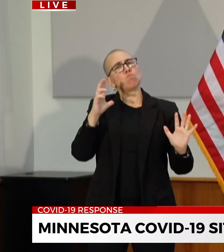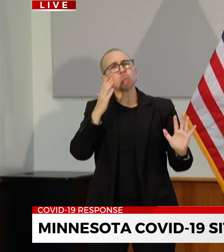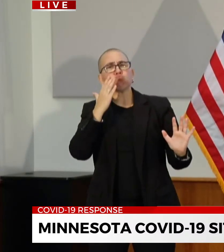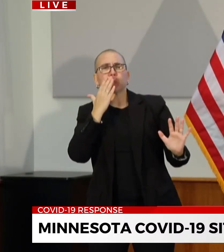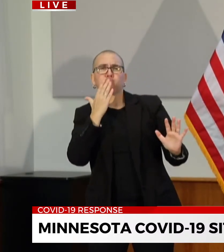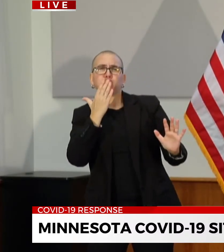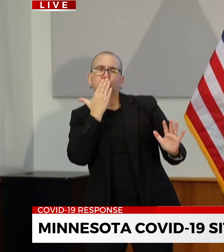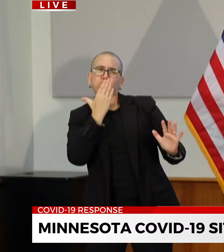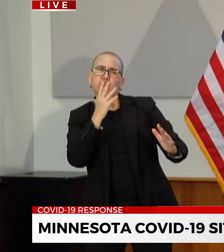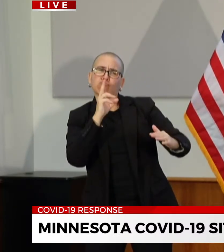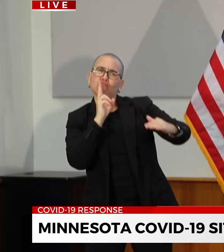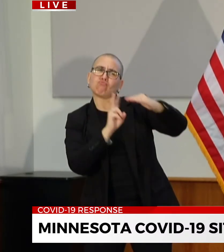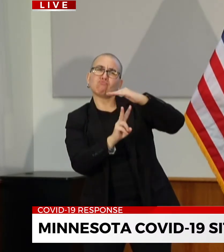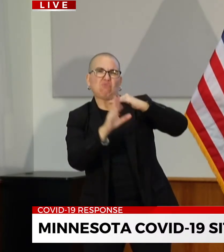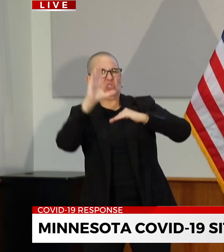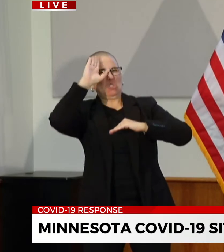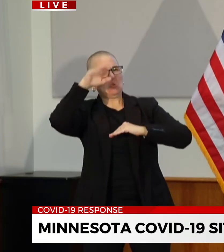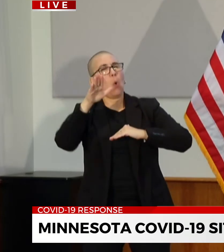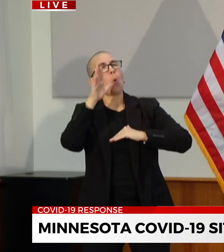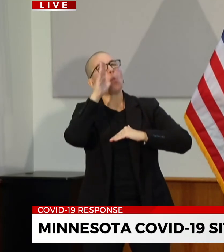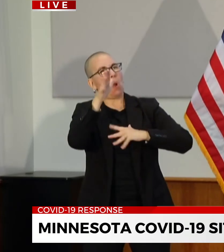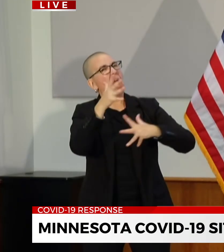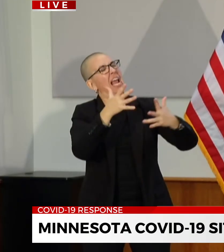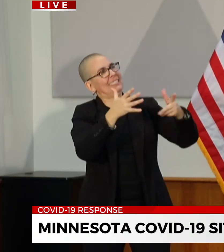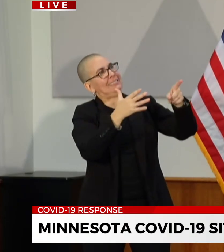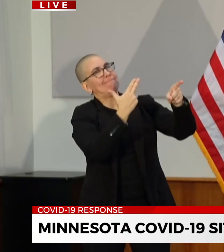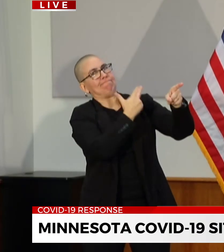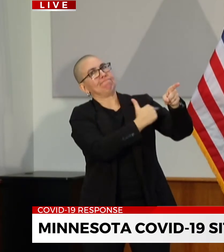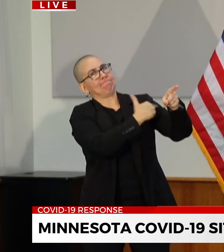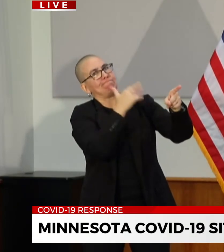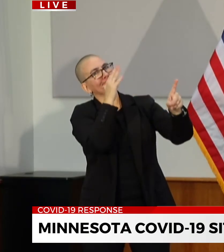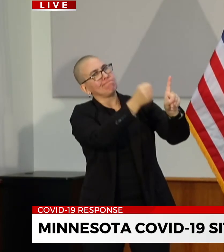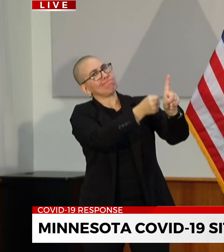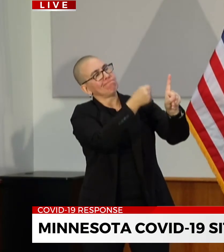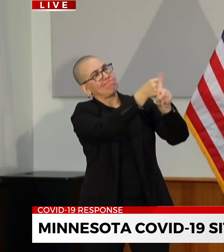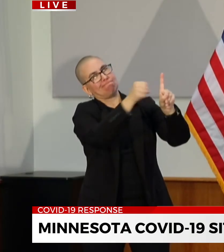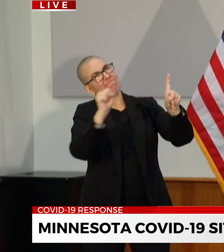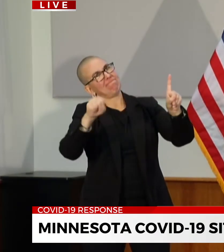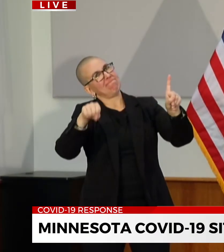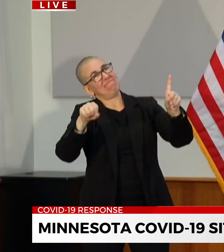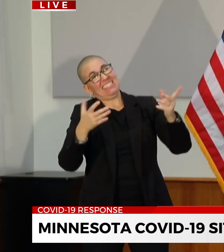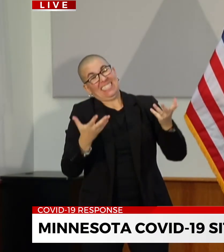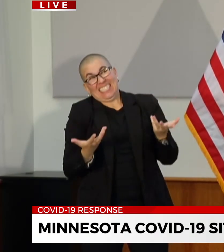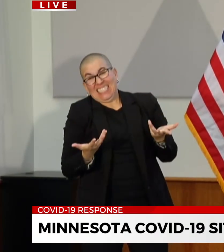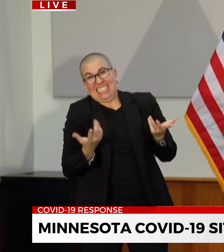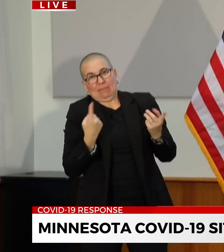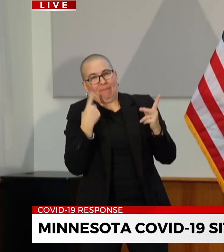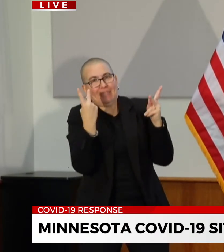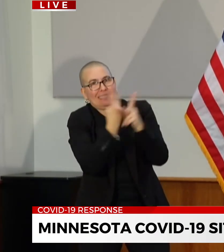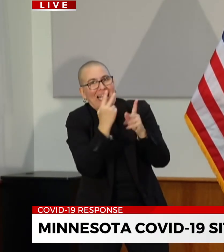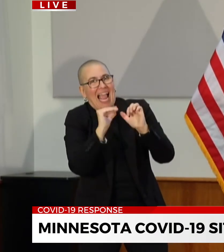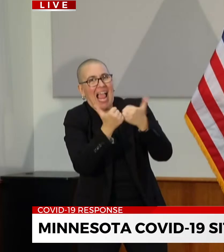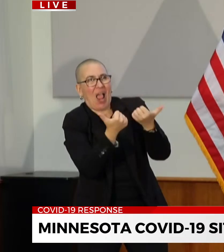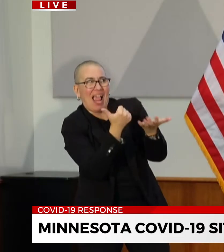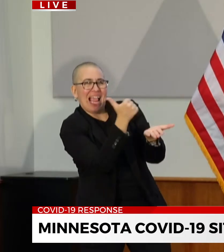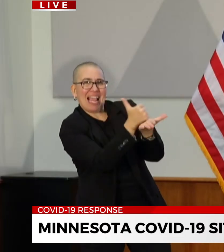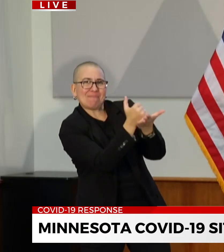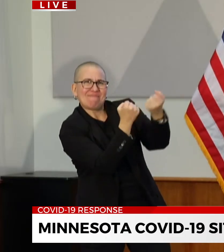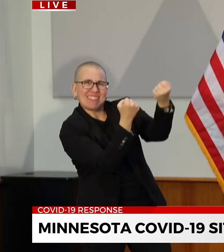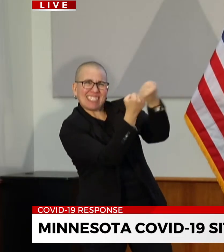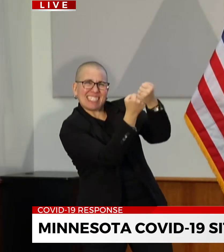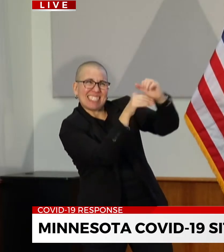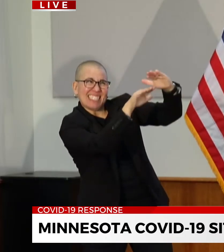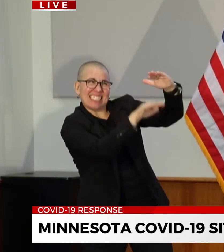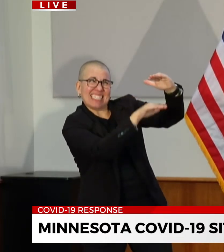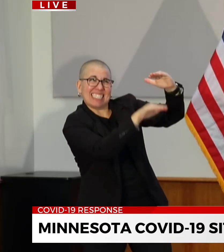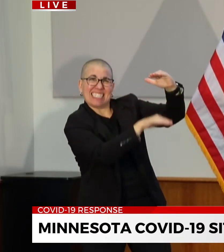continue to build in the coming weeks. So anything we can do to keep that rate of growth manageable is so very important in